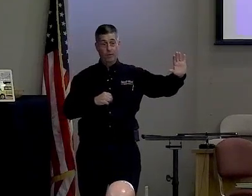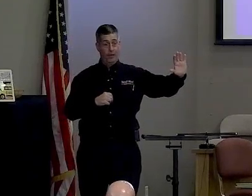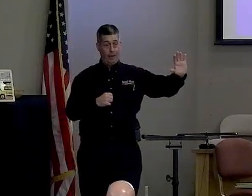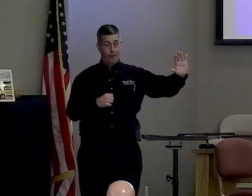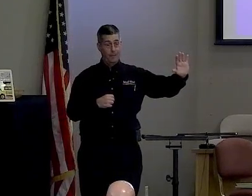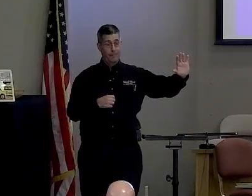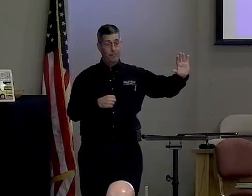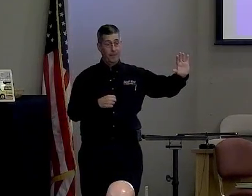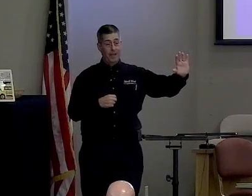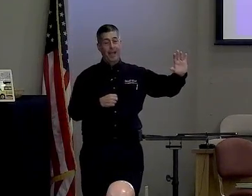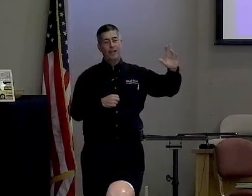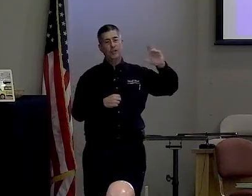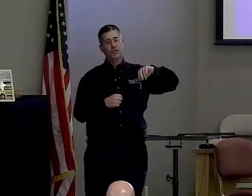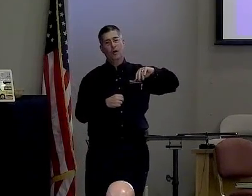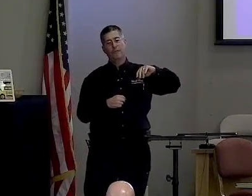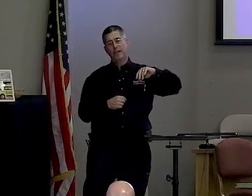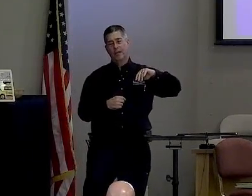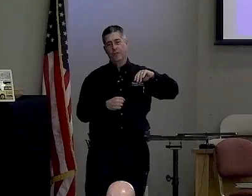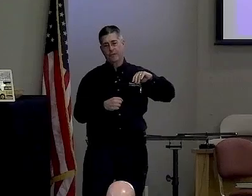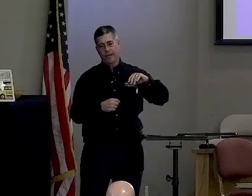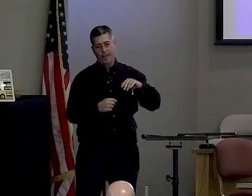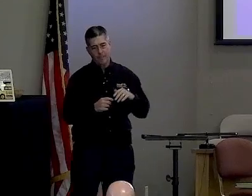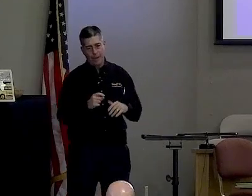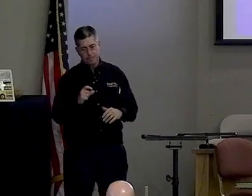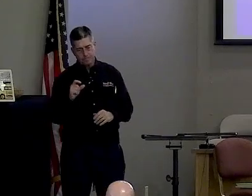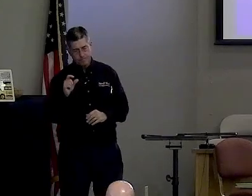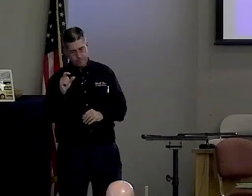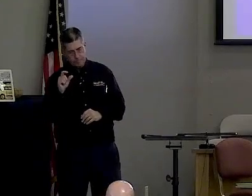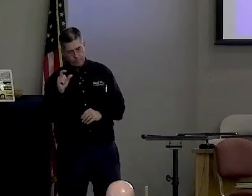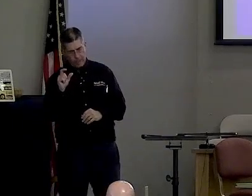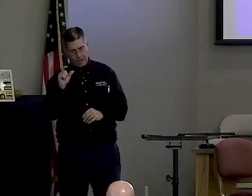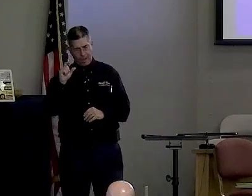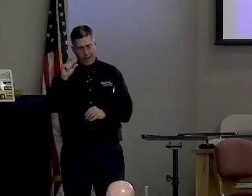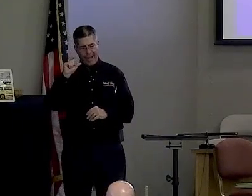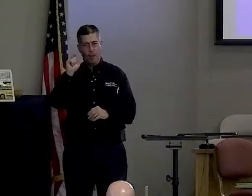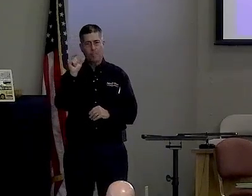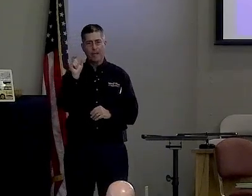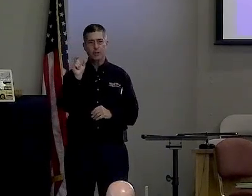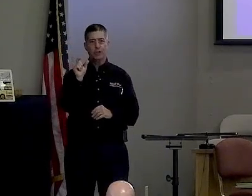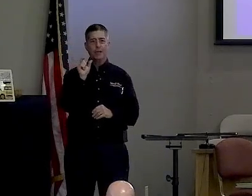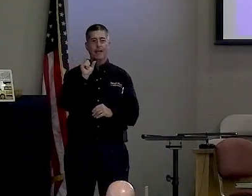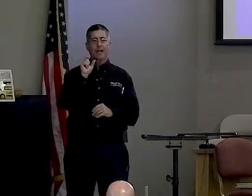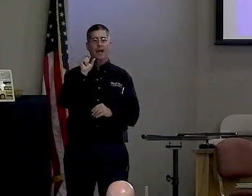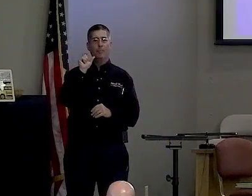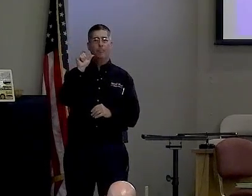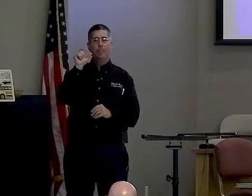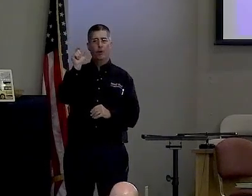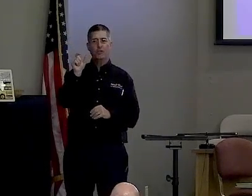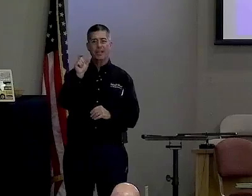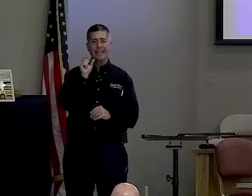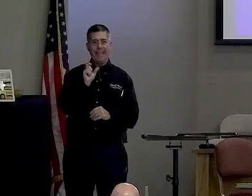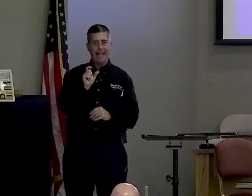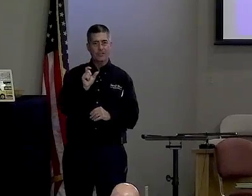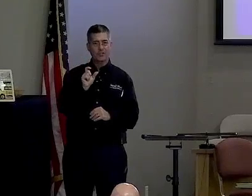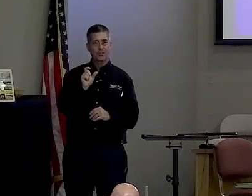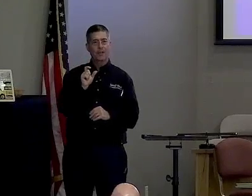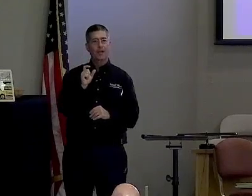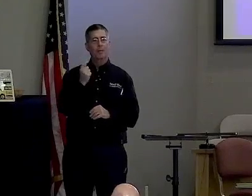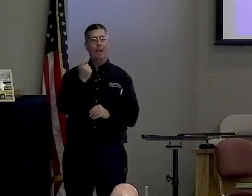think. I just saw a video the other day about how much a person gets by